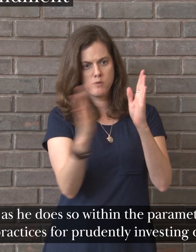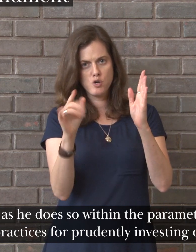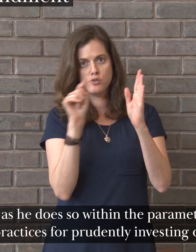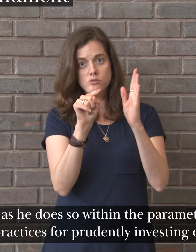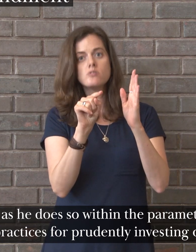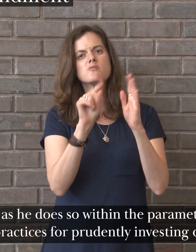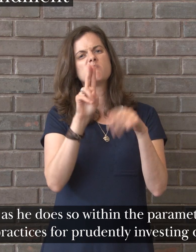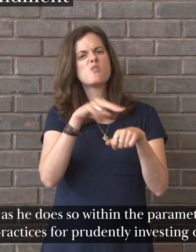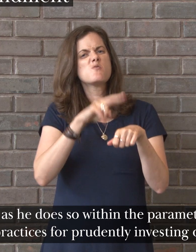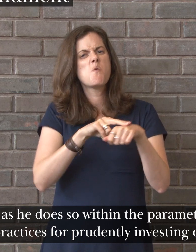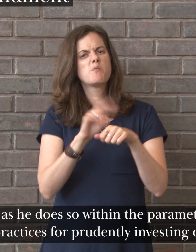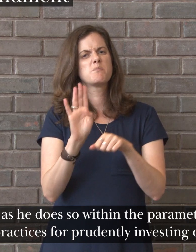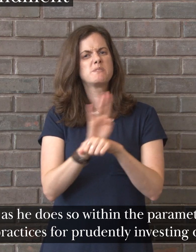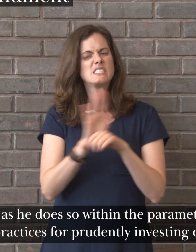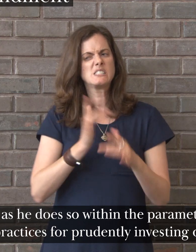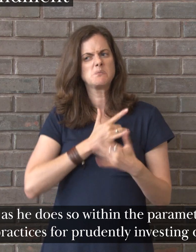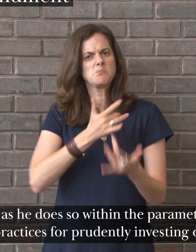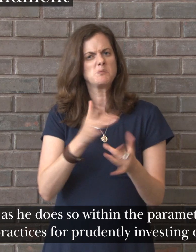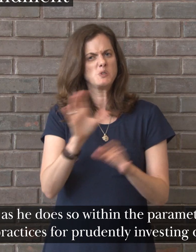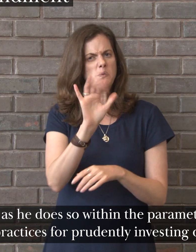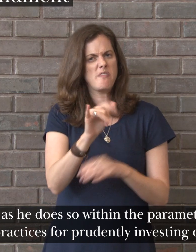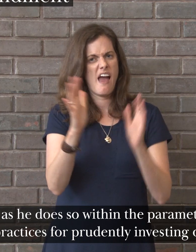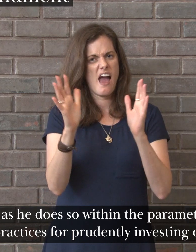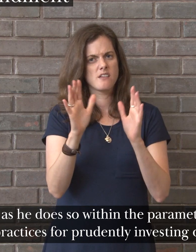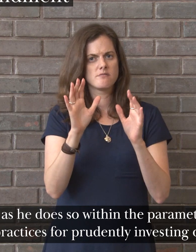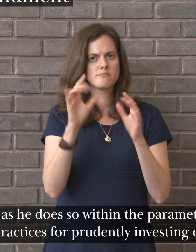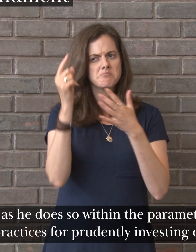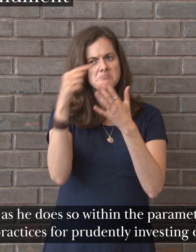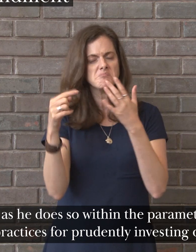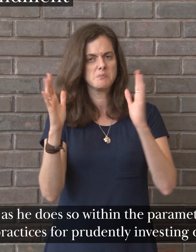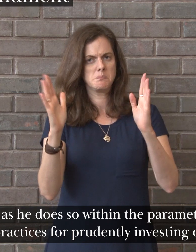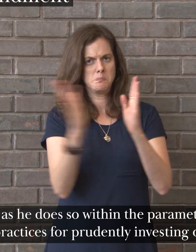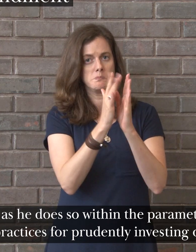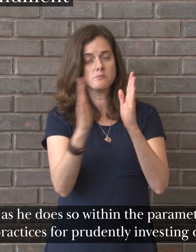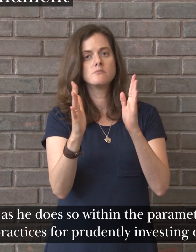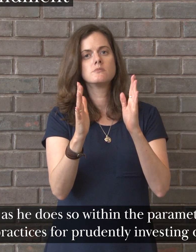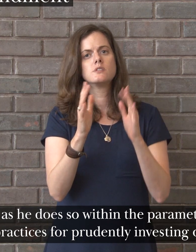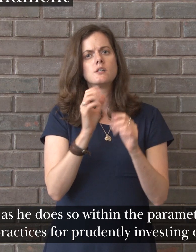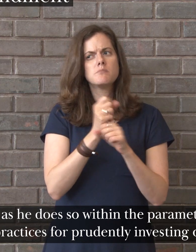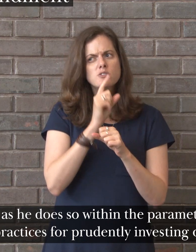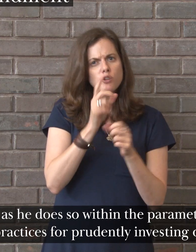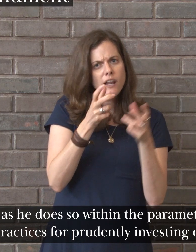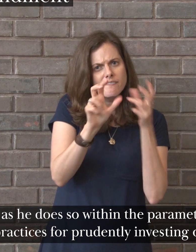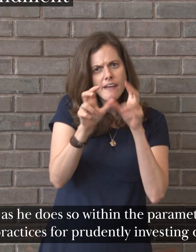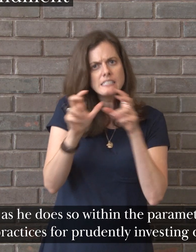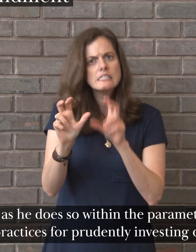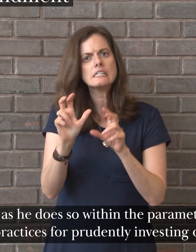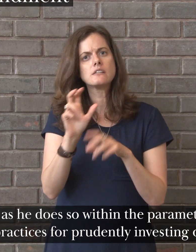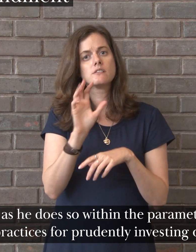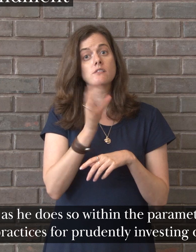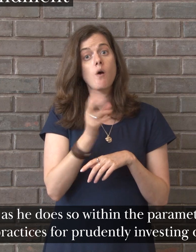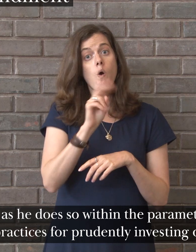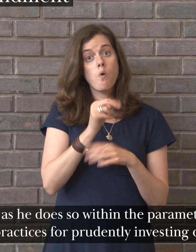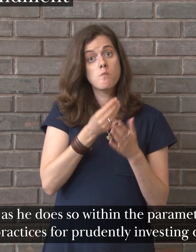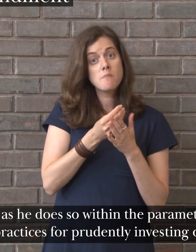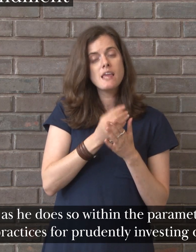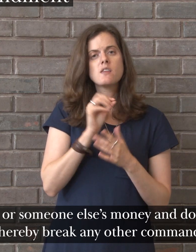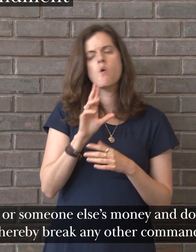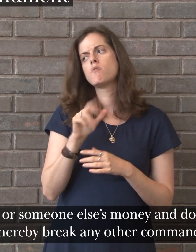business practices for prudently investing one's own money or